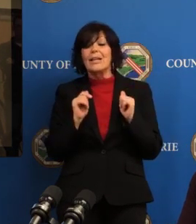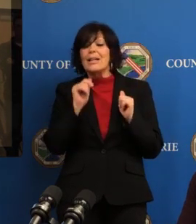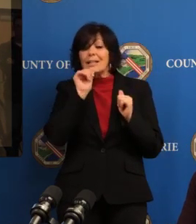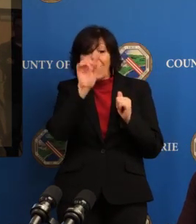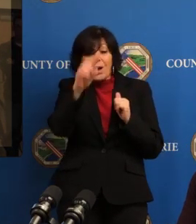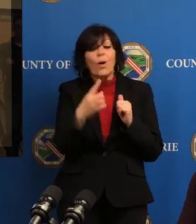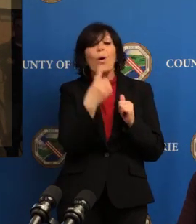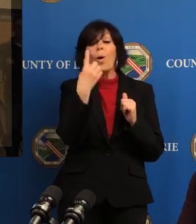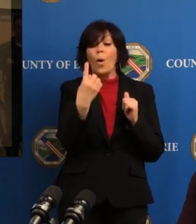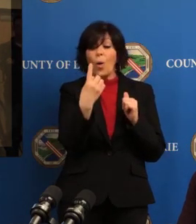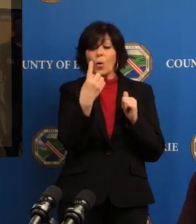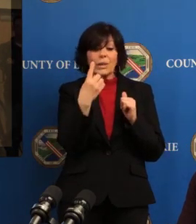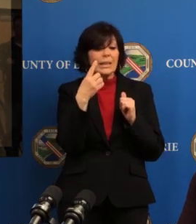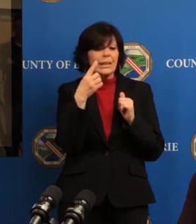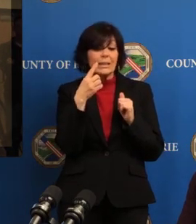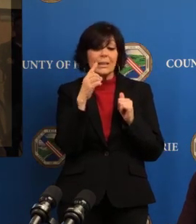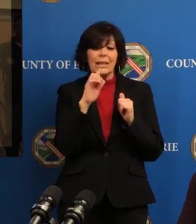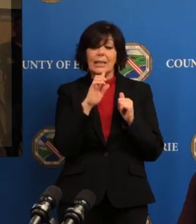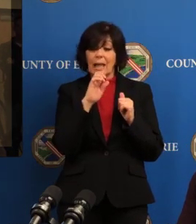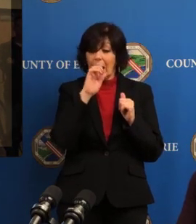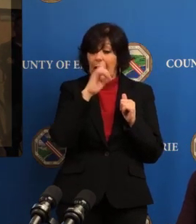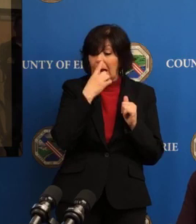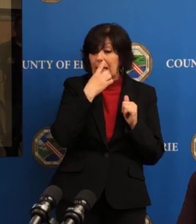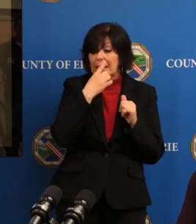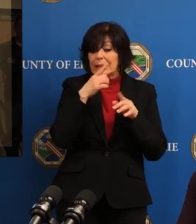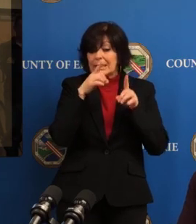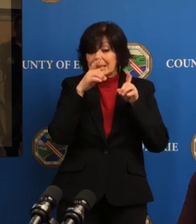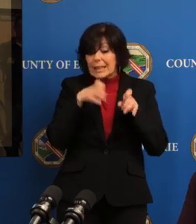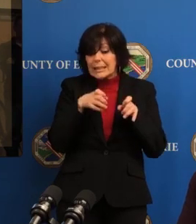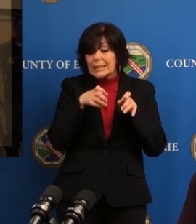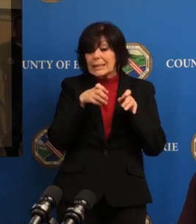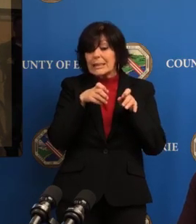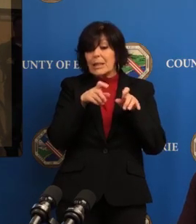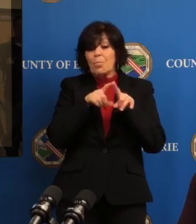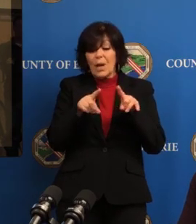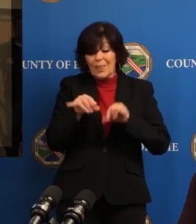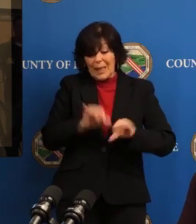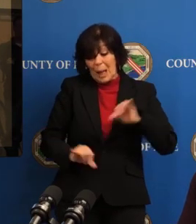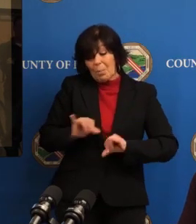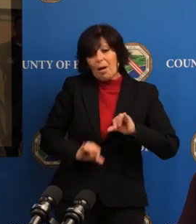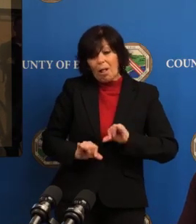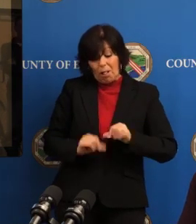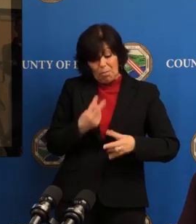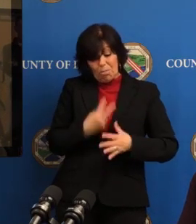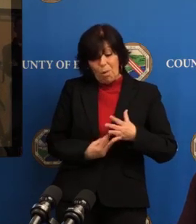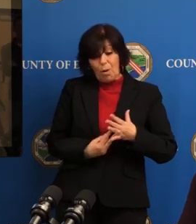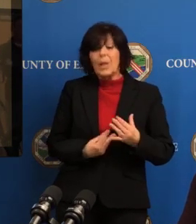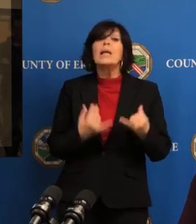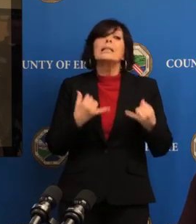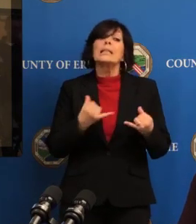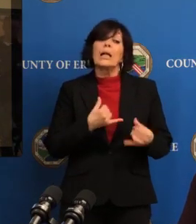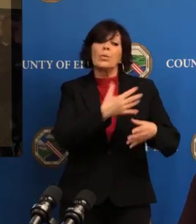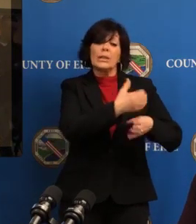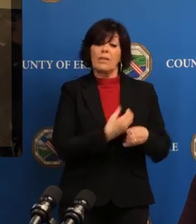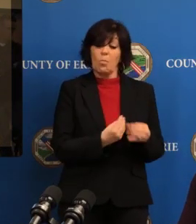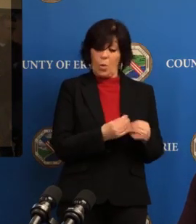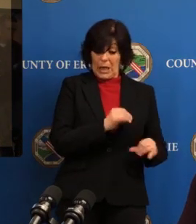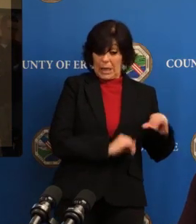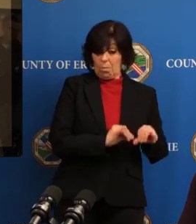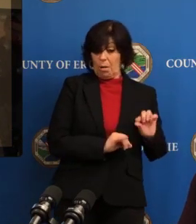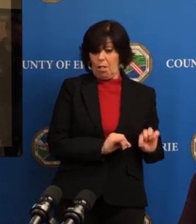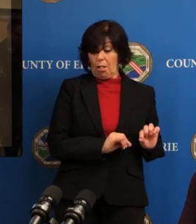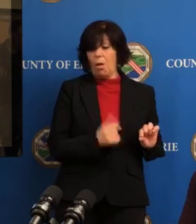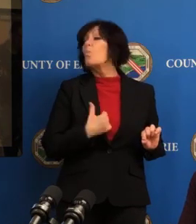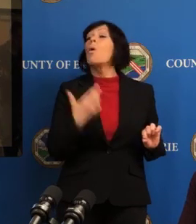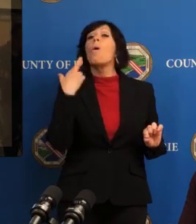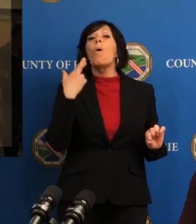only the viral collection test kits, but also the reagents. So today we did receive some additional reagent. We're hoping we can